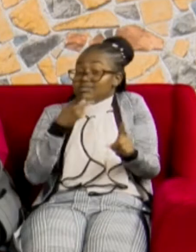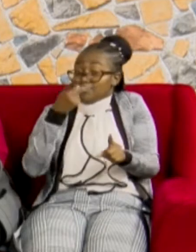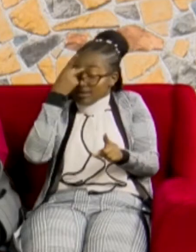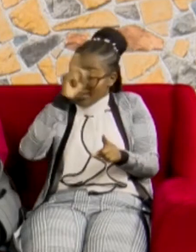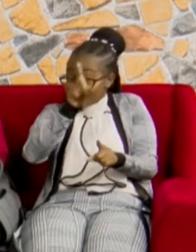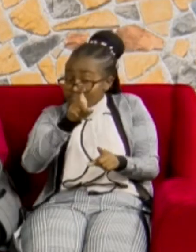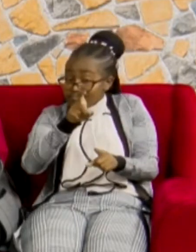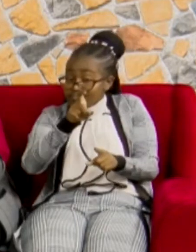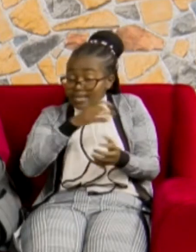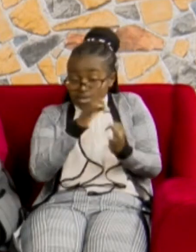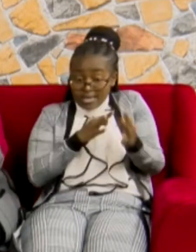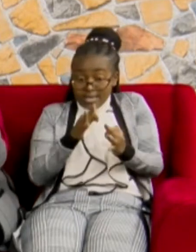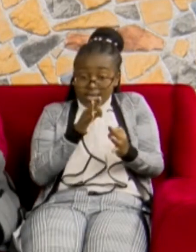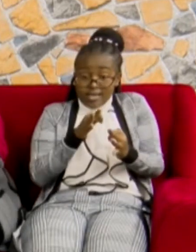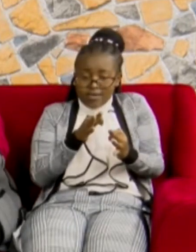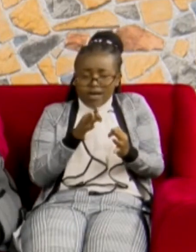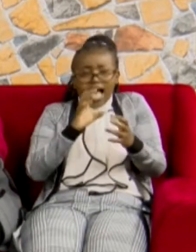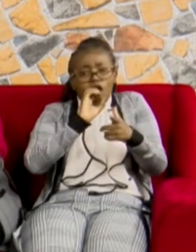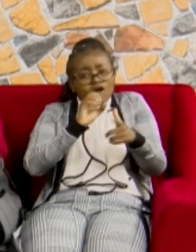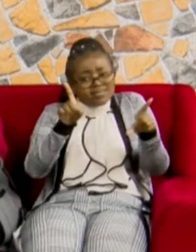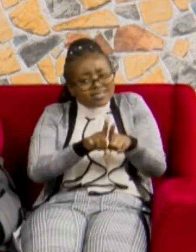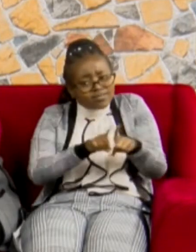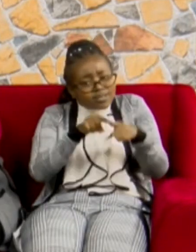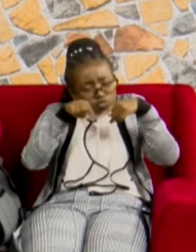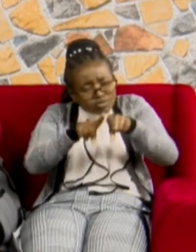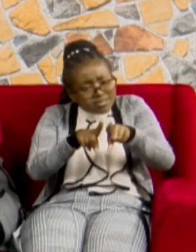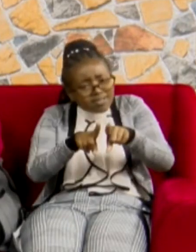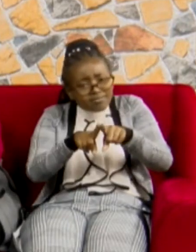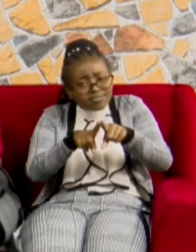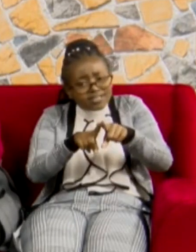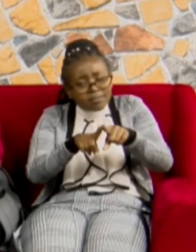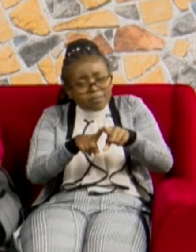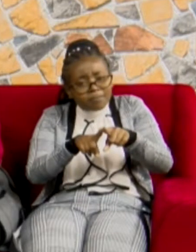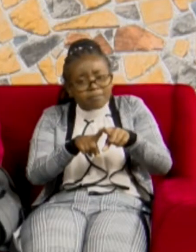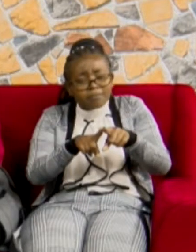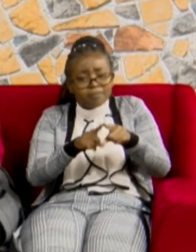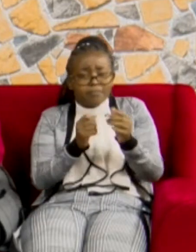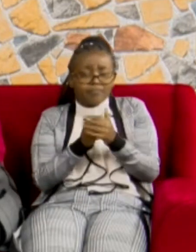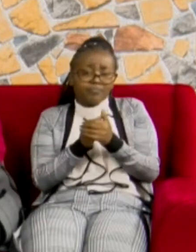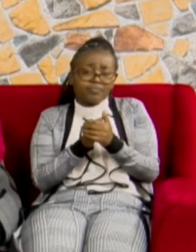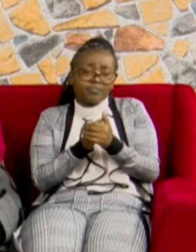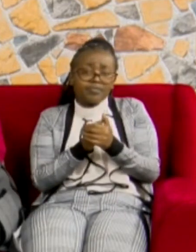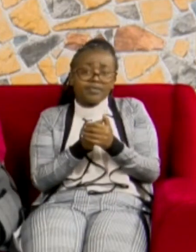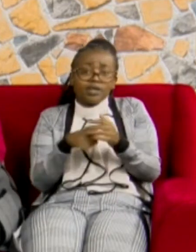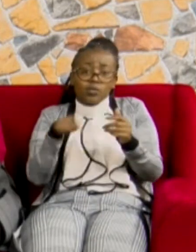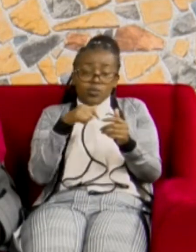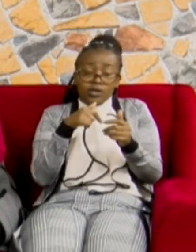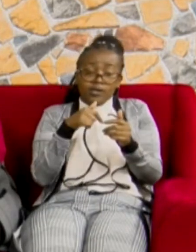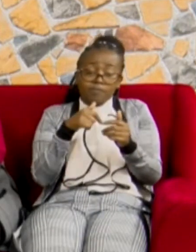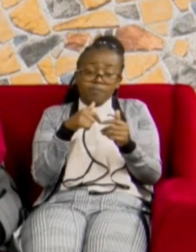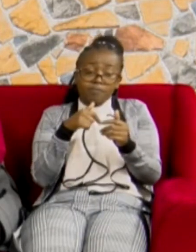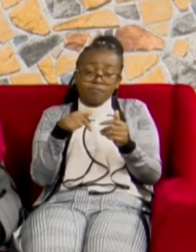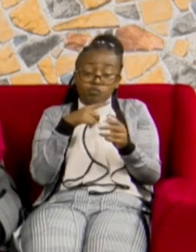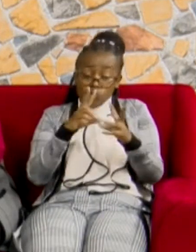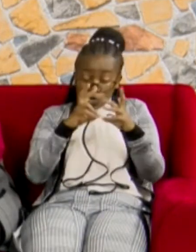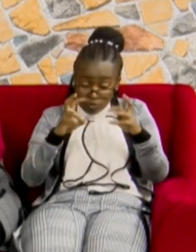you if he's disruptive, are you also disruptive? Because that cycle becomes a vicious thing. So